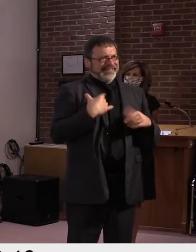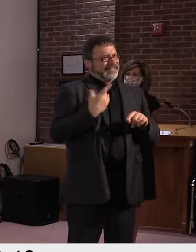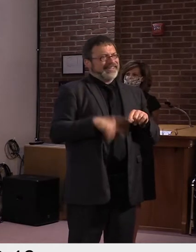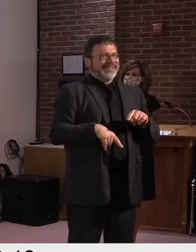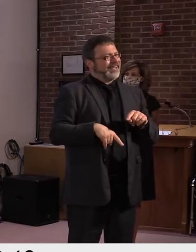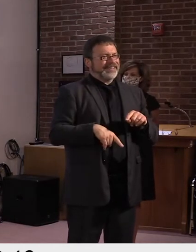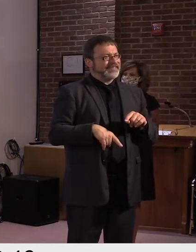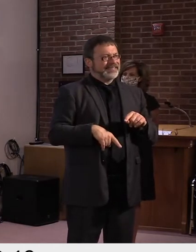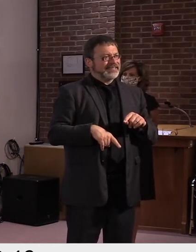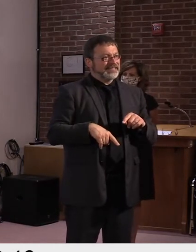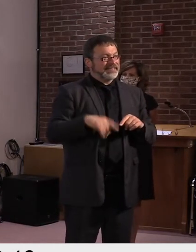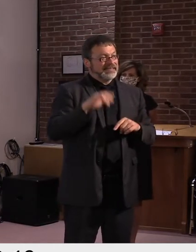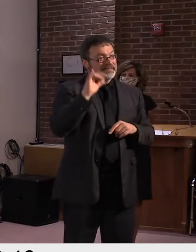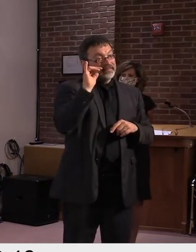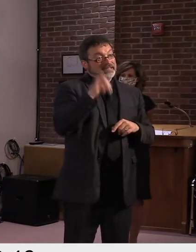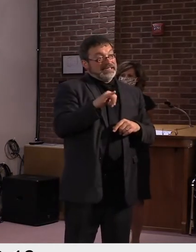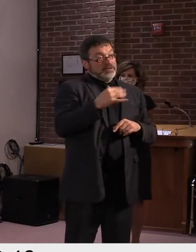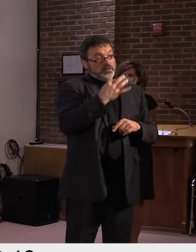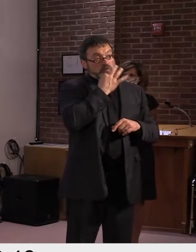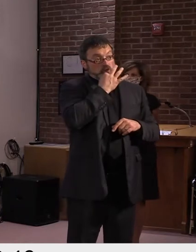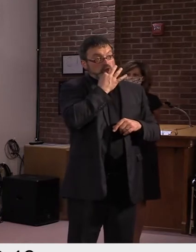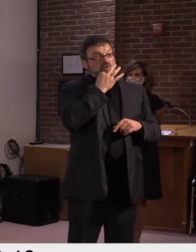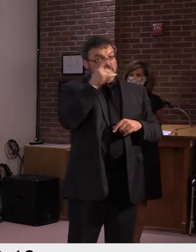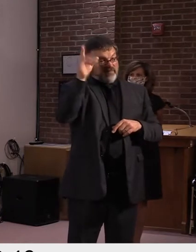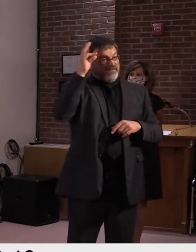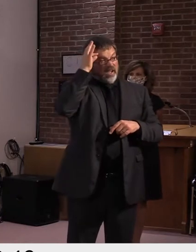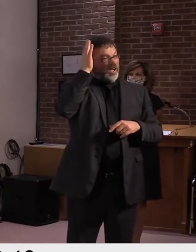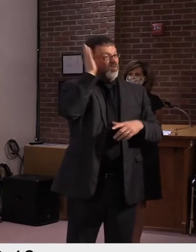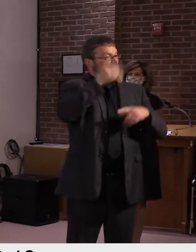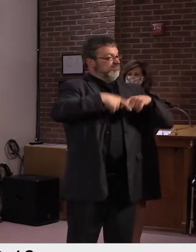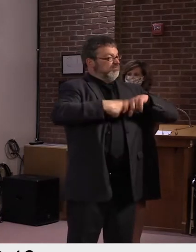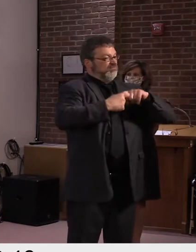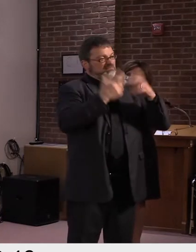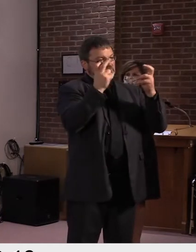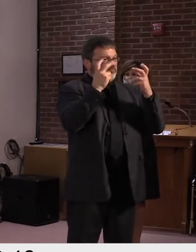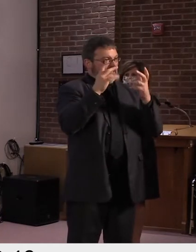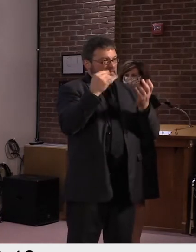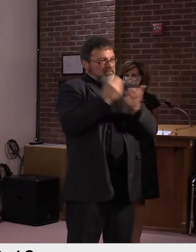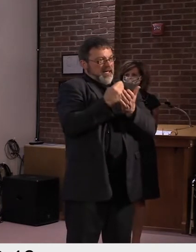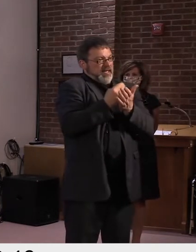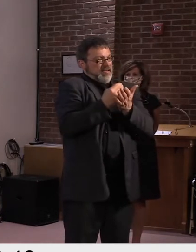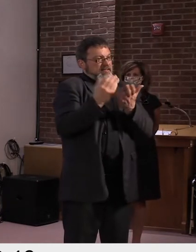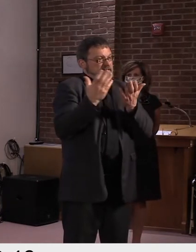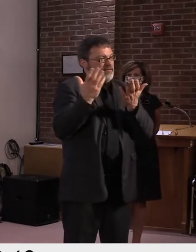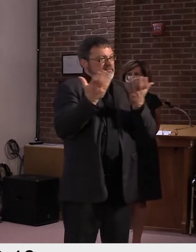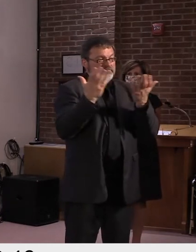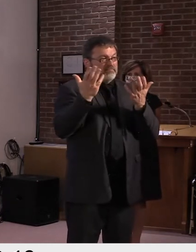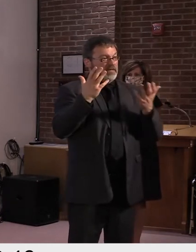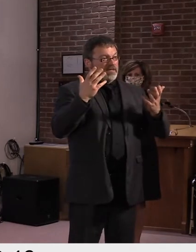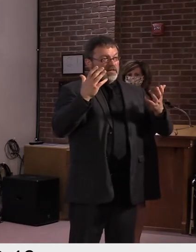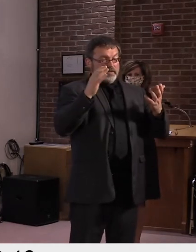soon. And I'm not sure that there's consensus on extending that amount of money.